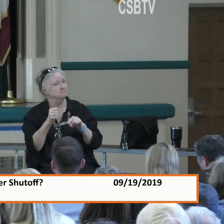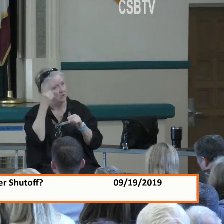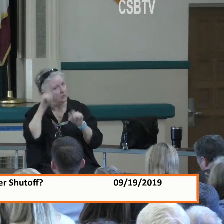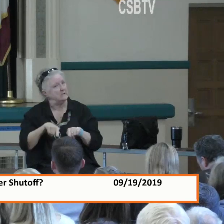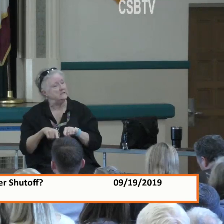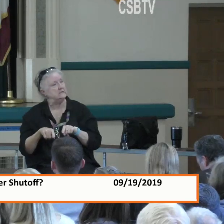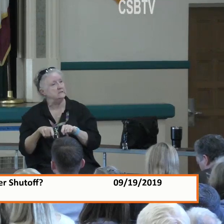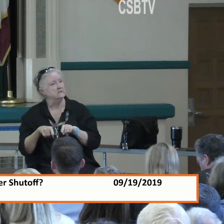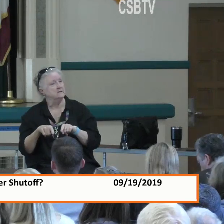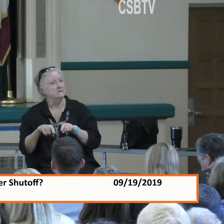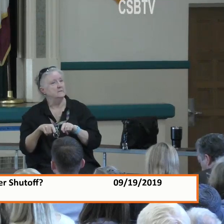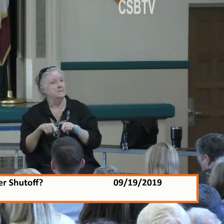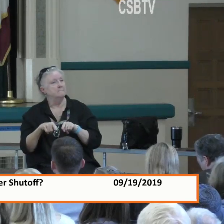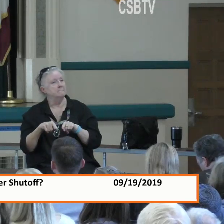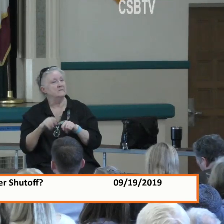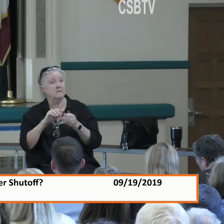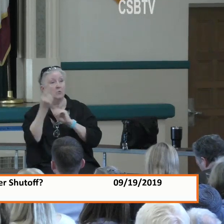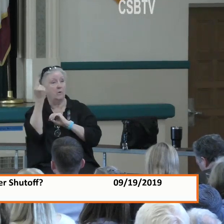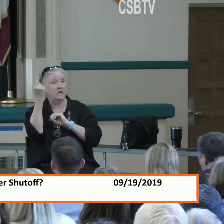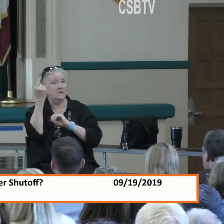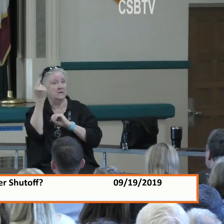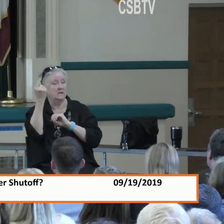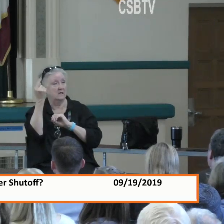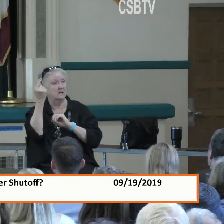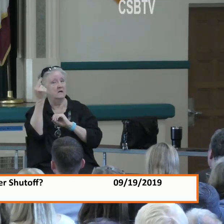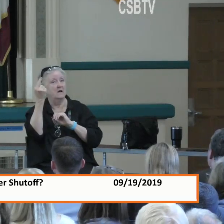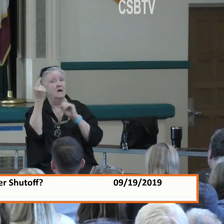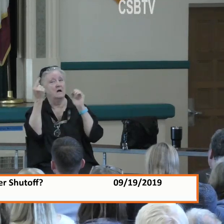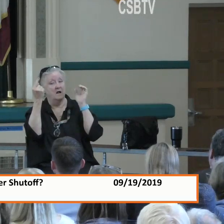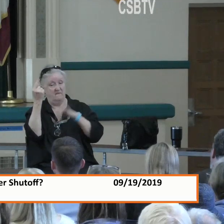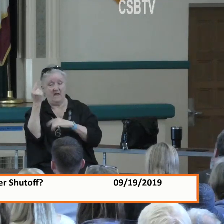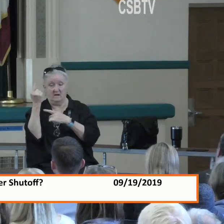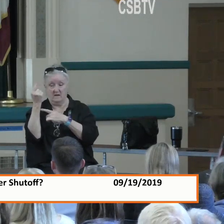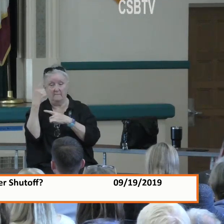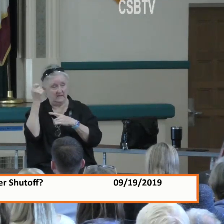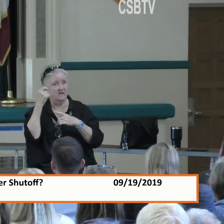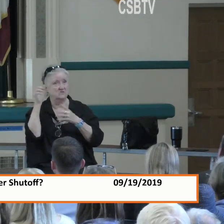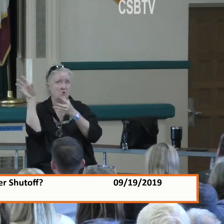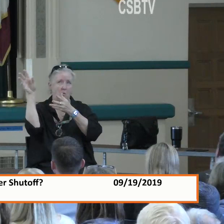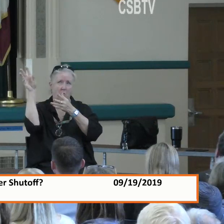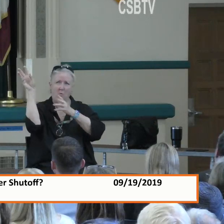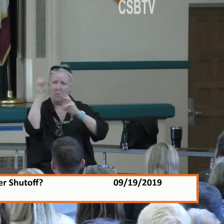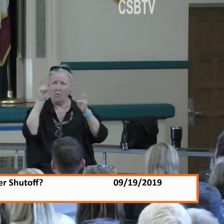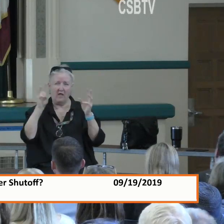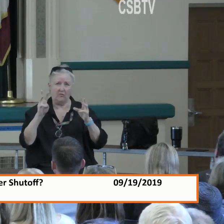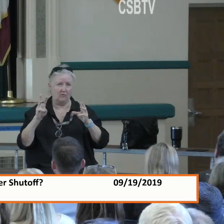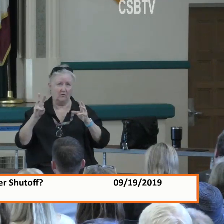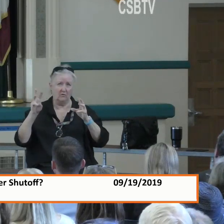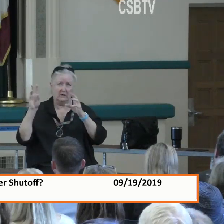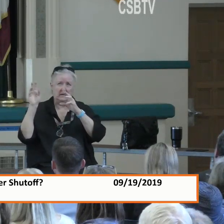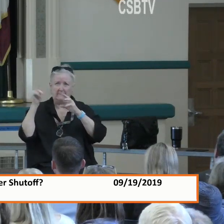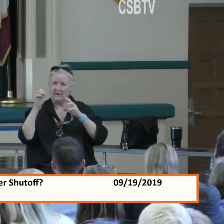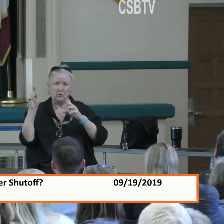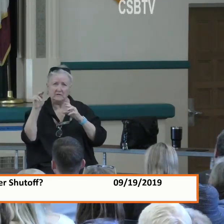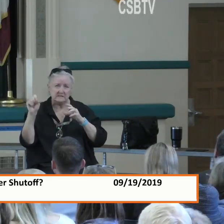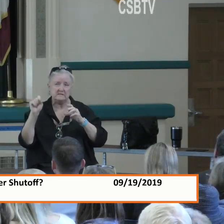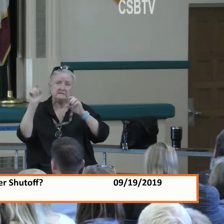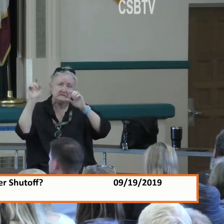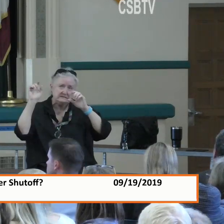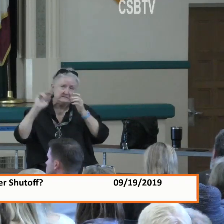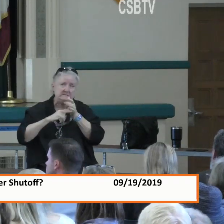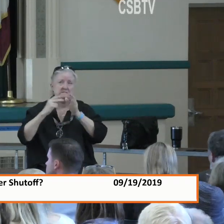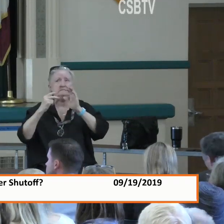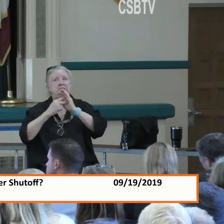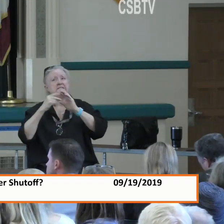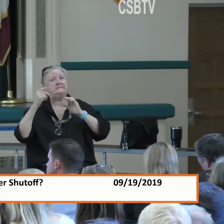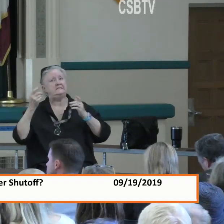is number one, that because our weather patterns that could necessitate events like